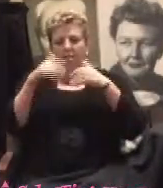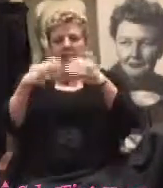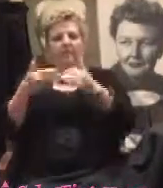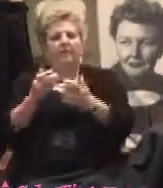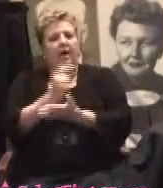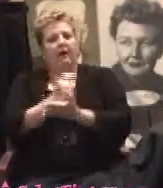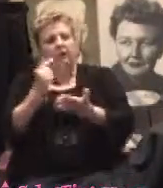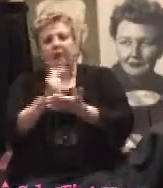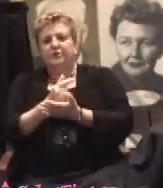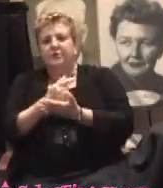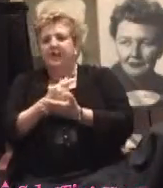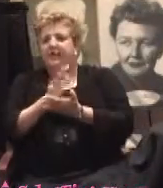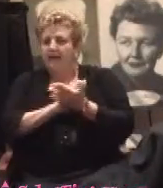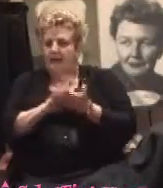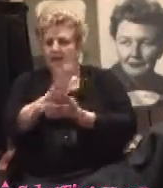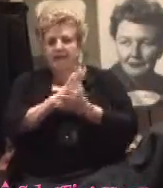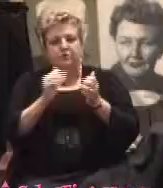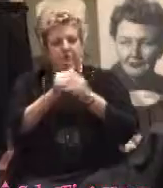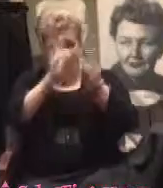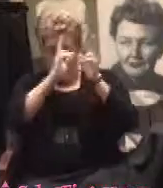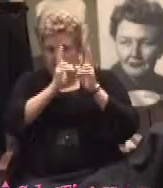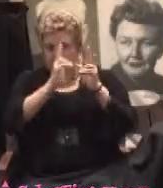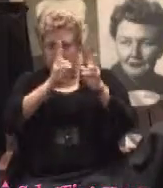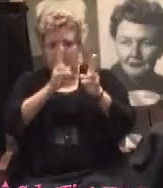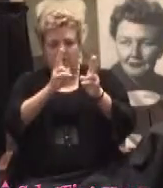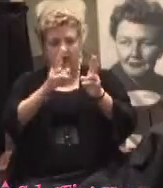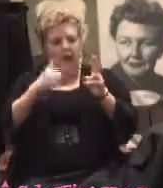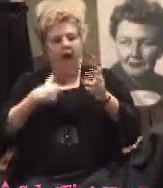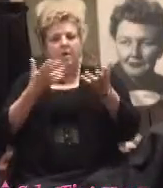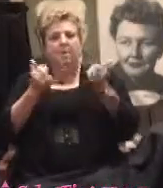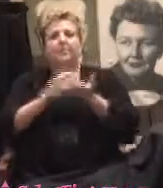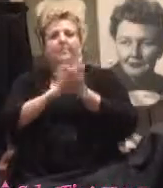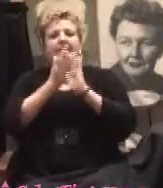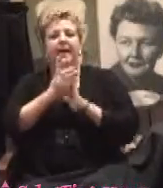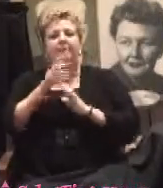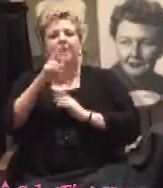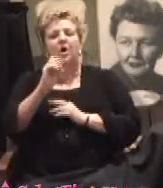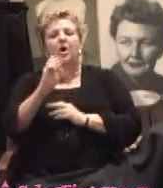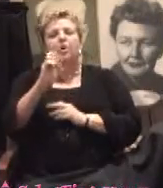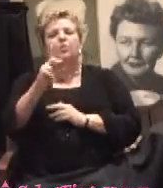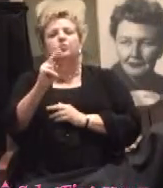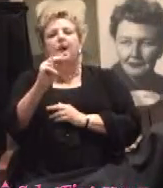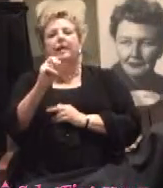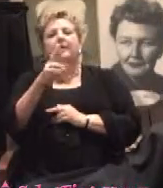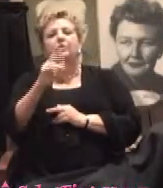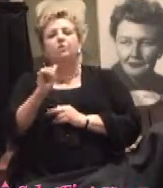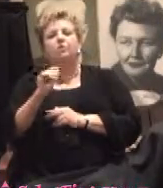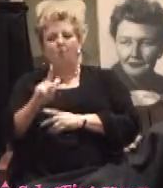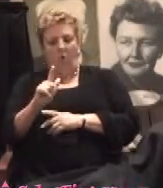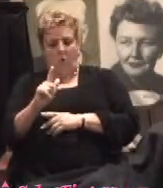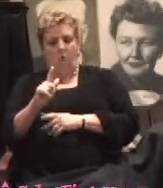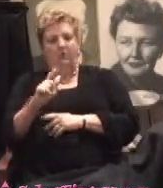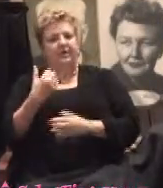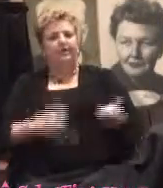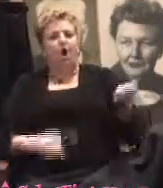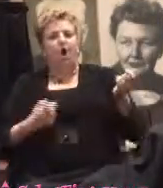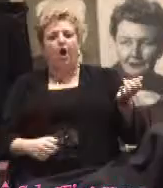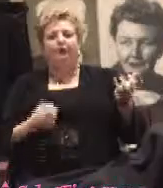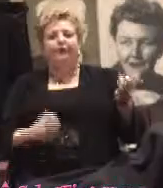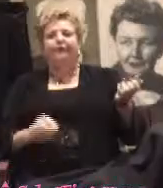with honors. I ended up living my dream. I wanted to be a rock and roll musician. I'd been playing guitar, but I had those pimples and not drinking. That's all I did was sit in my room and play guitar.